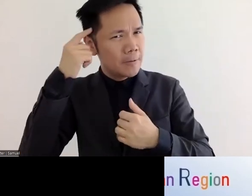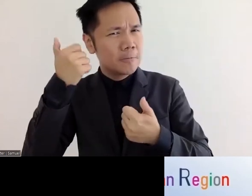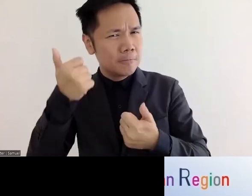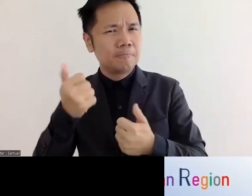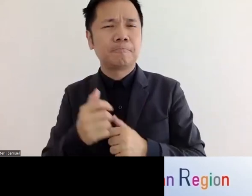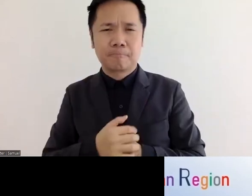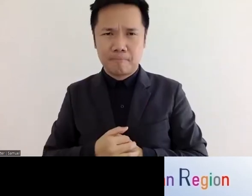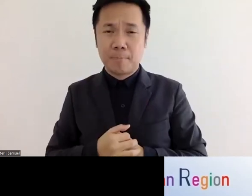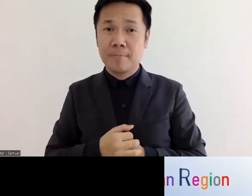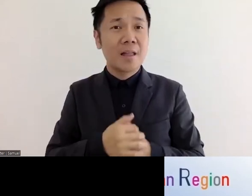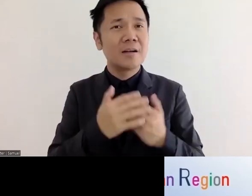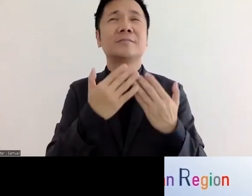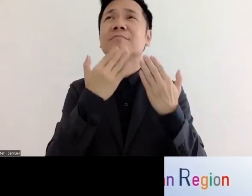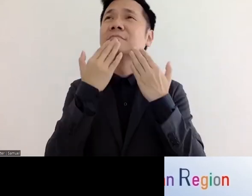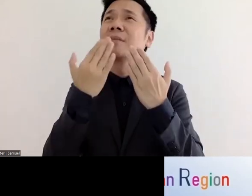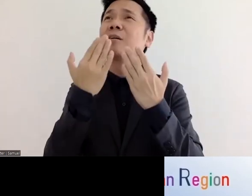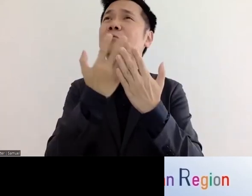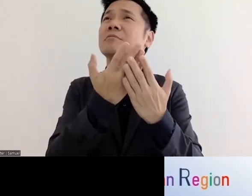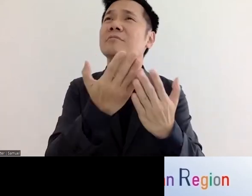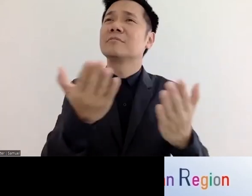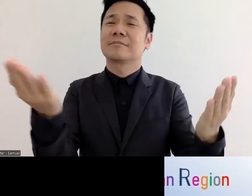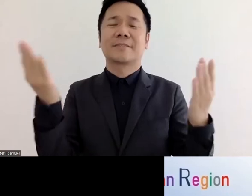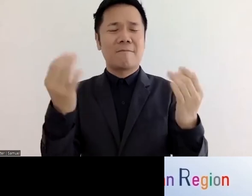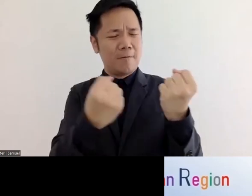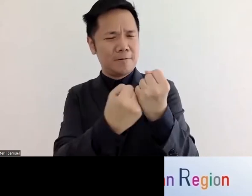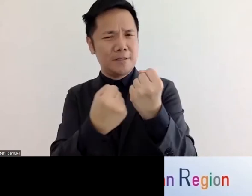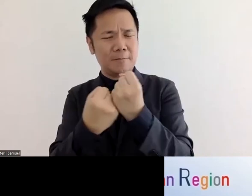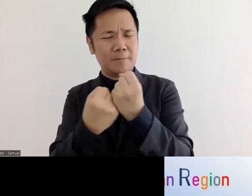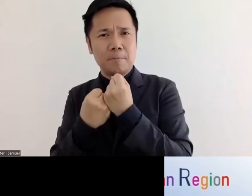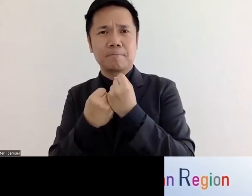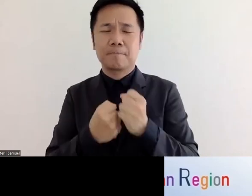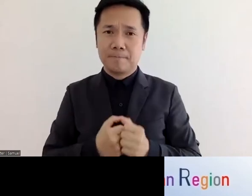am grateful of supporting.